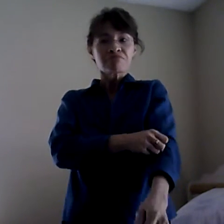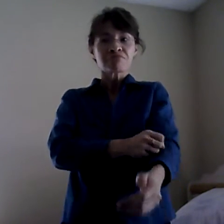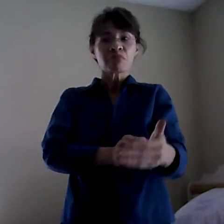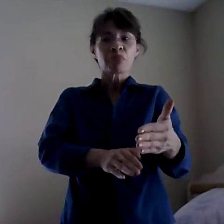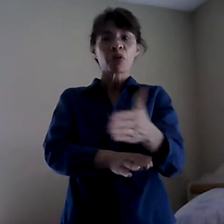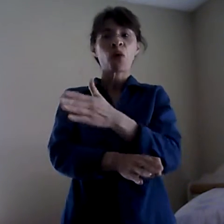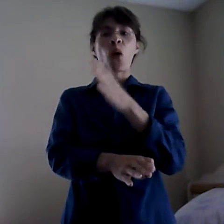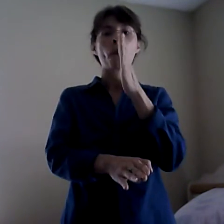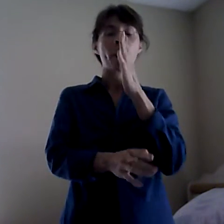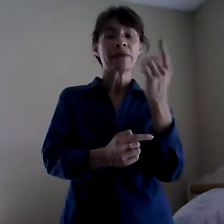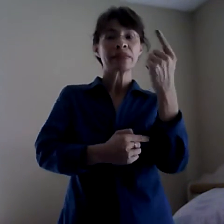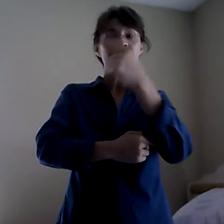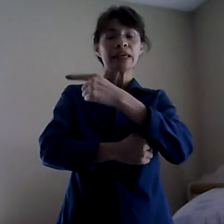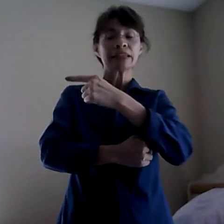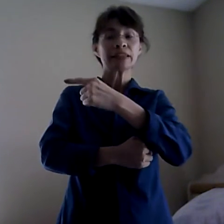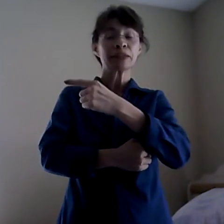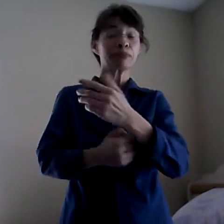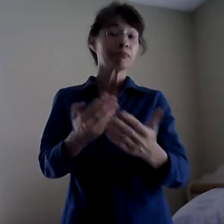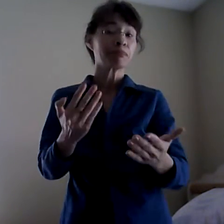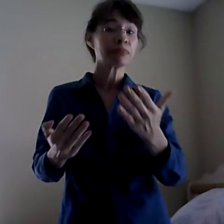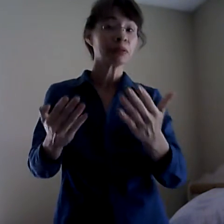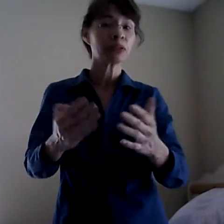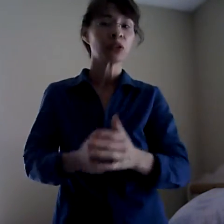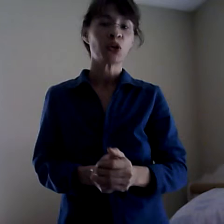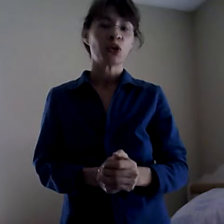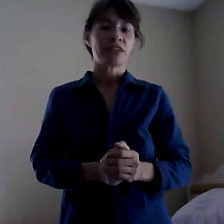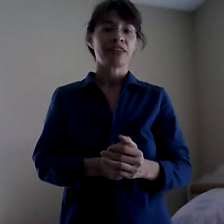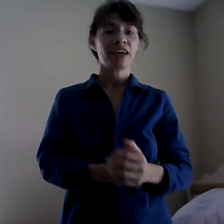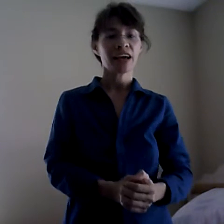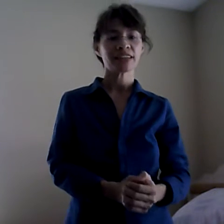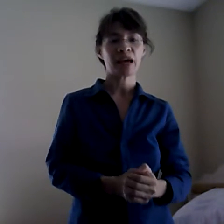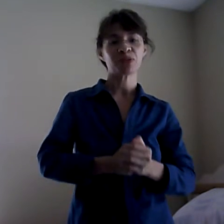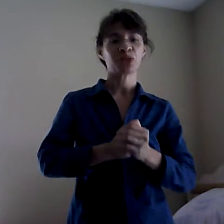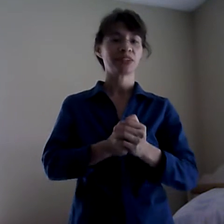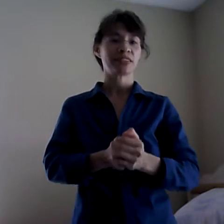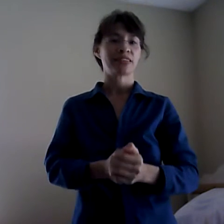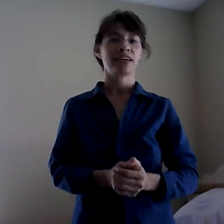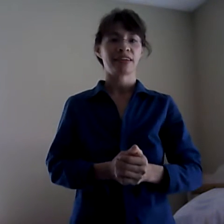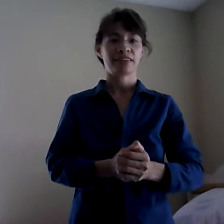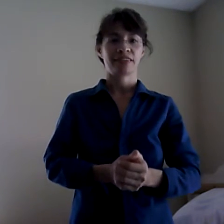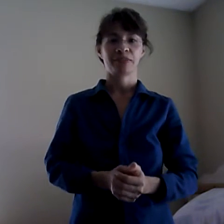Right. Yes, I'm so excited.